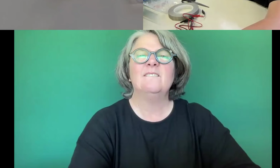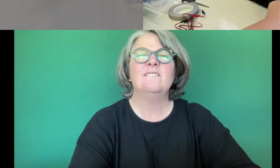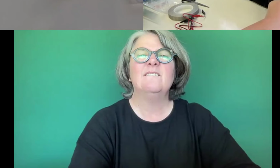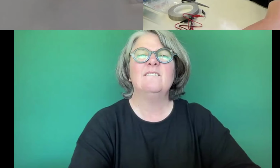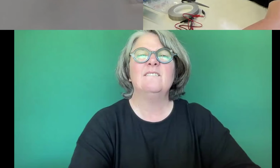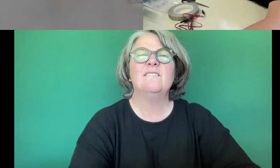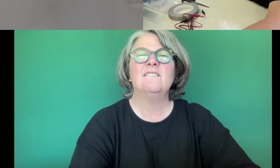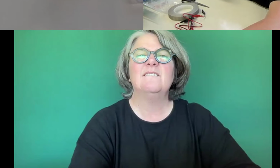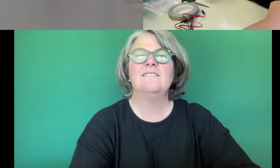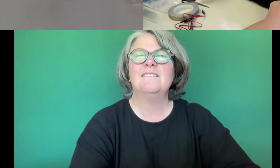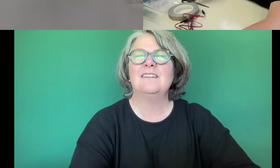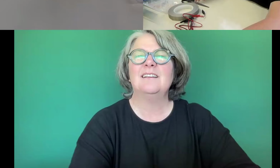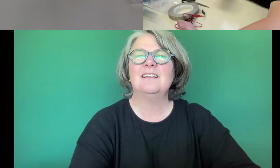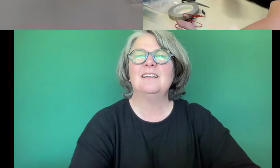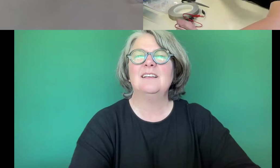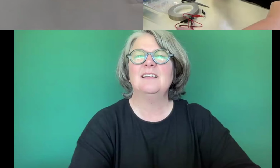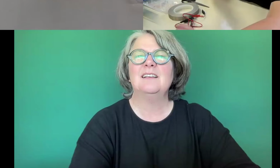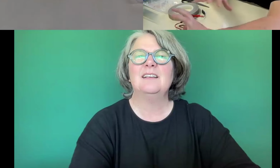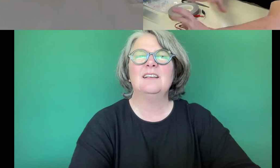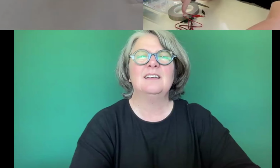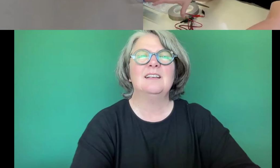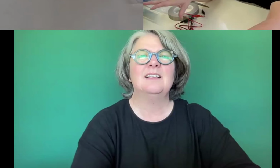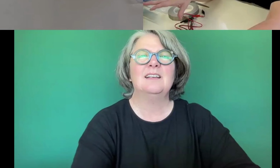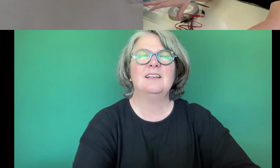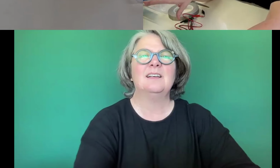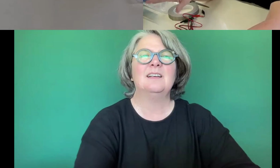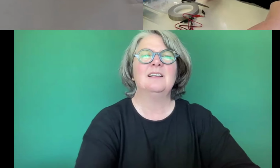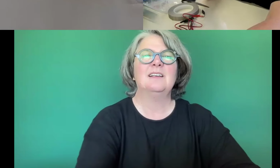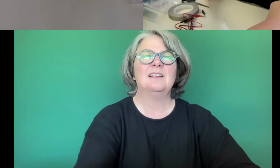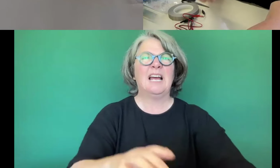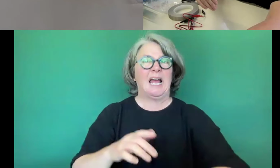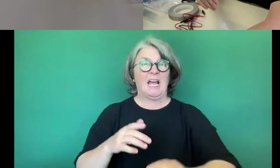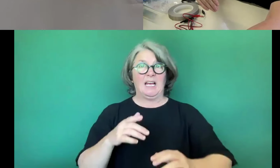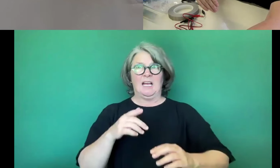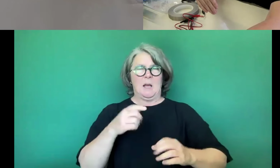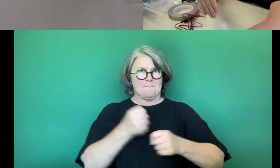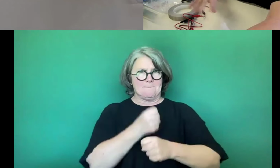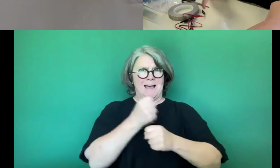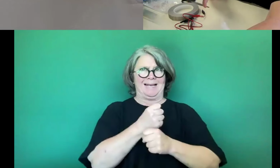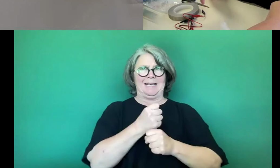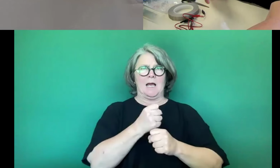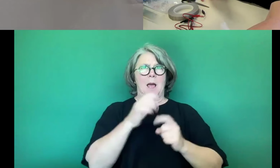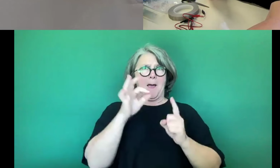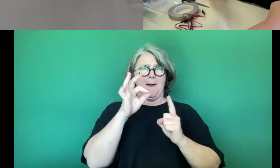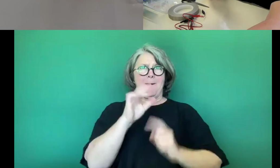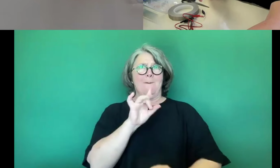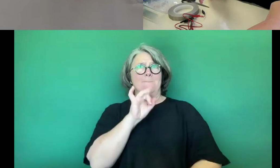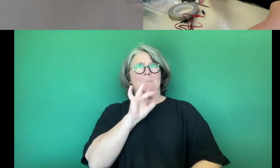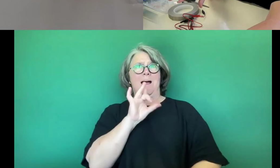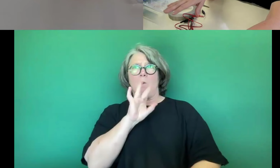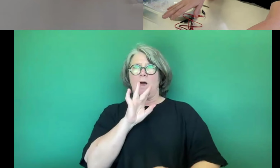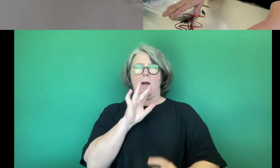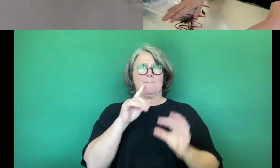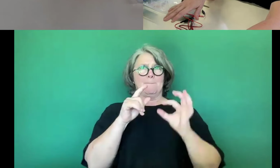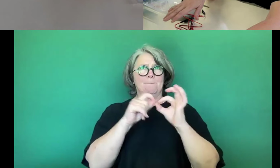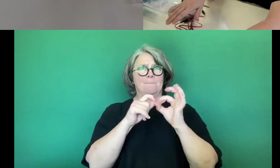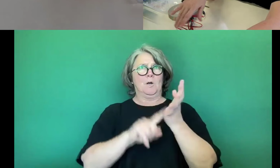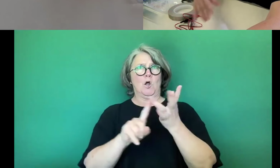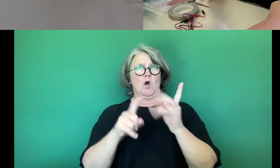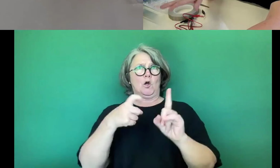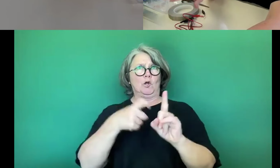to make a power block, we need, and if you miss any of the instructions, there are videos online. So if in like 3 days time you